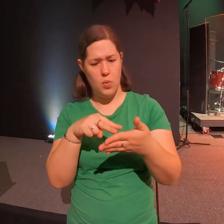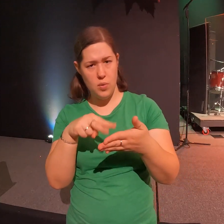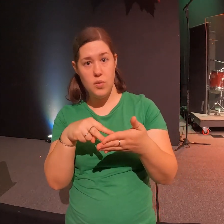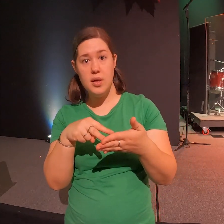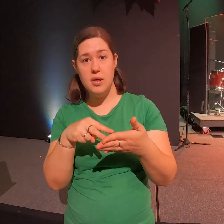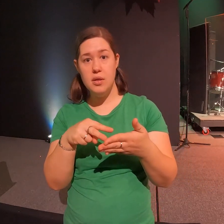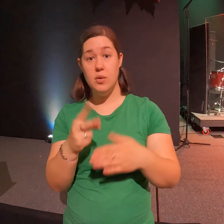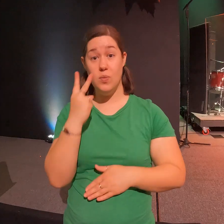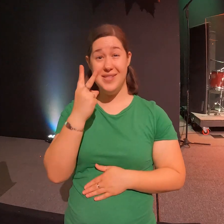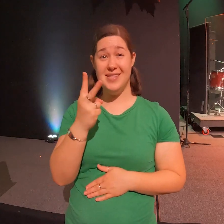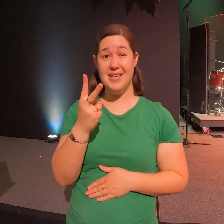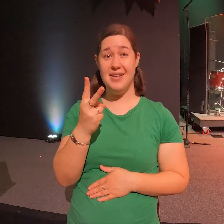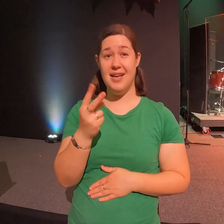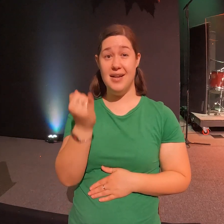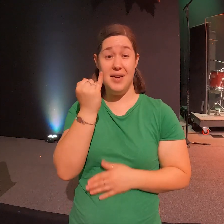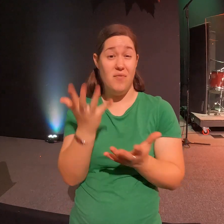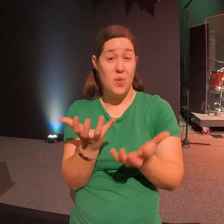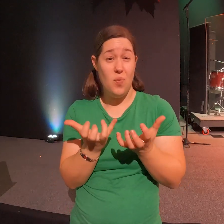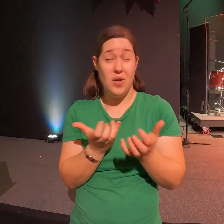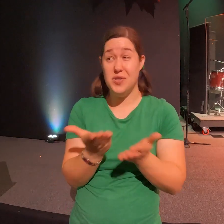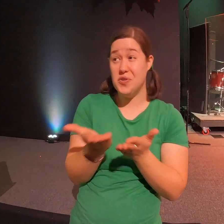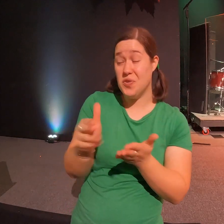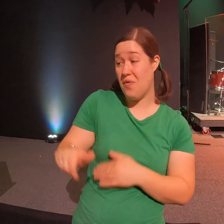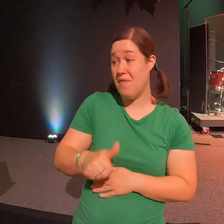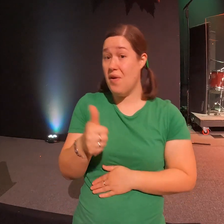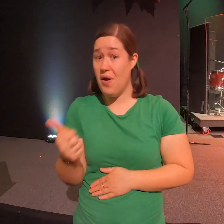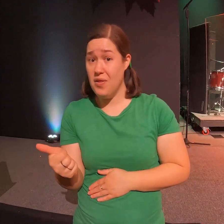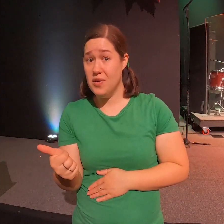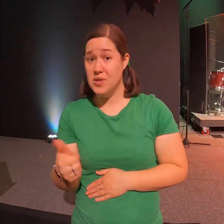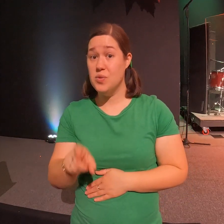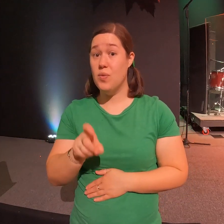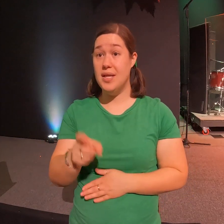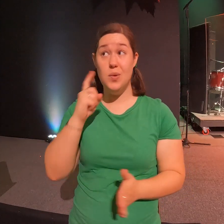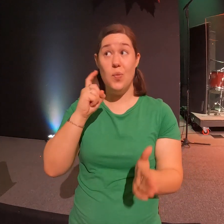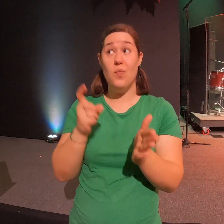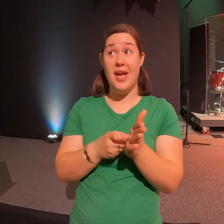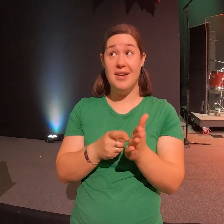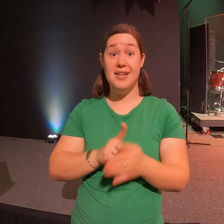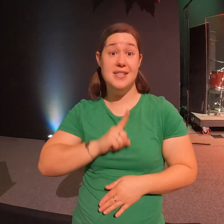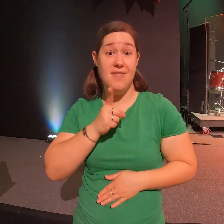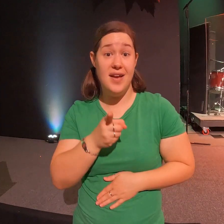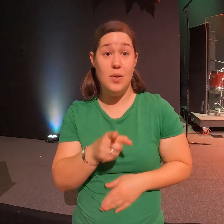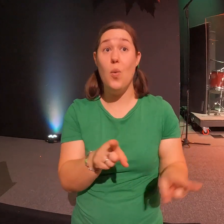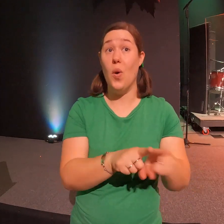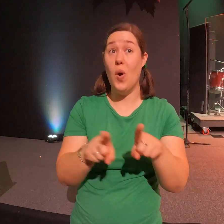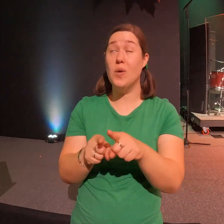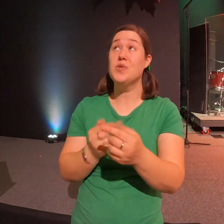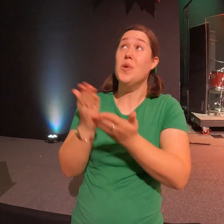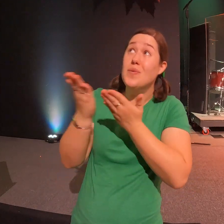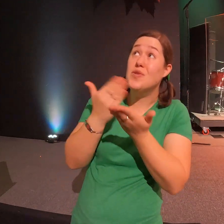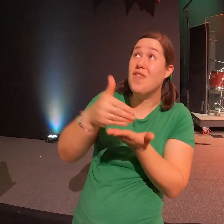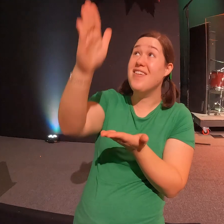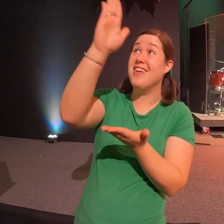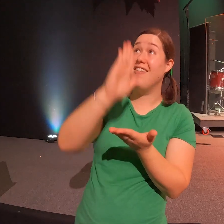to serve others, we have to recognize the fact that we're also serving God. So if we serve others, we're serving